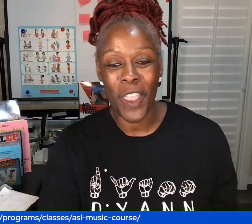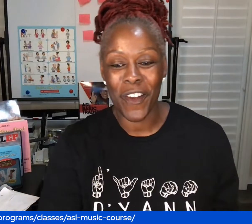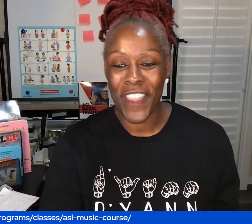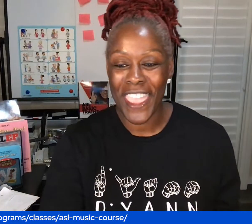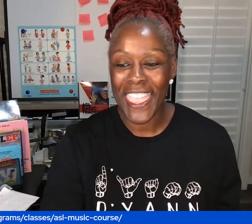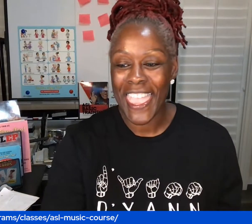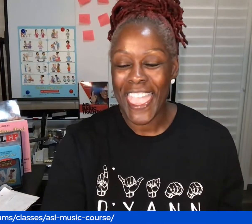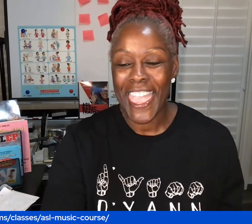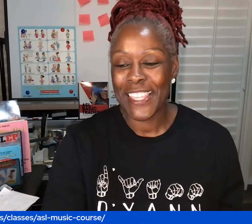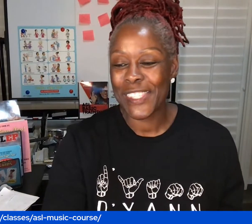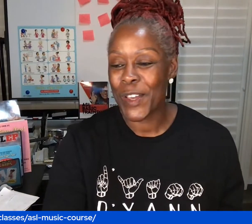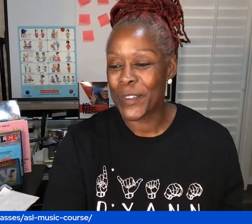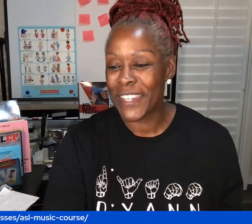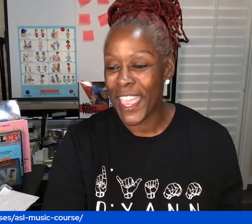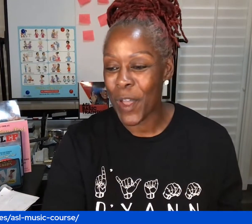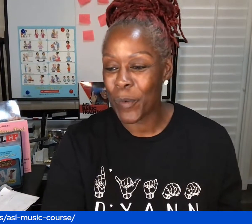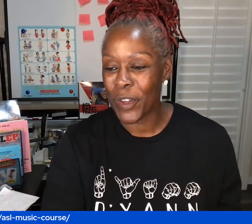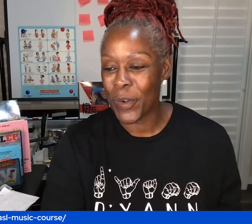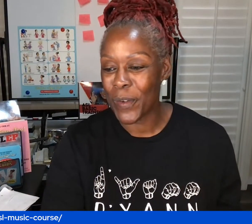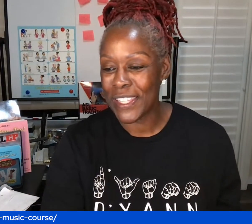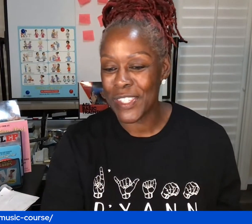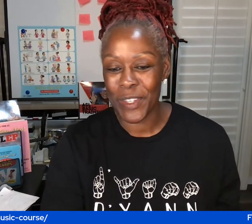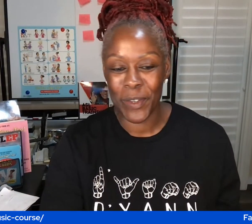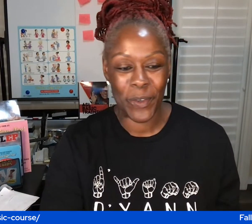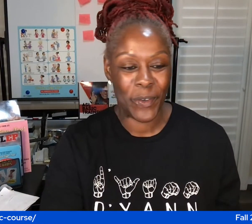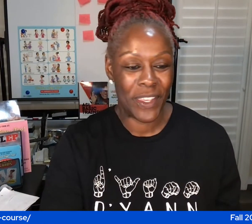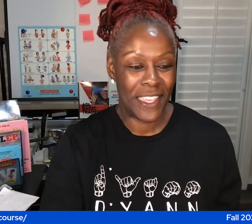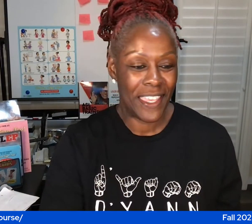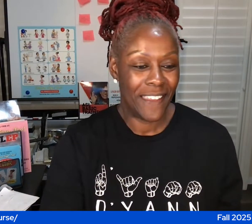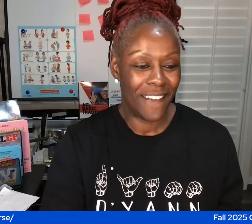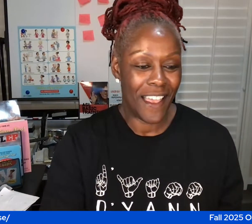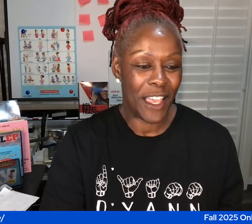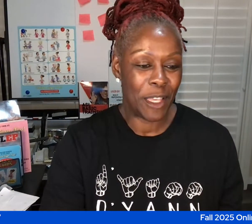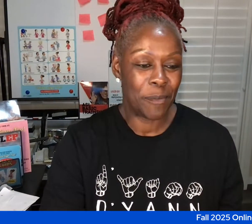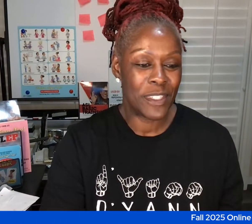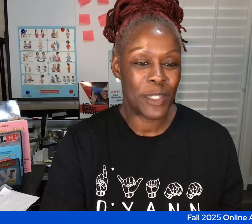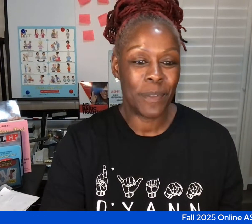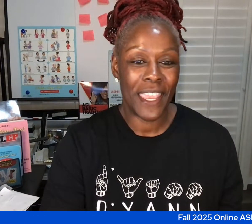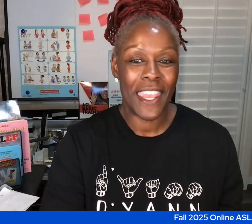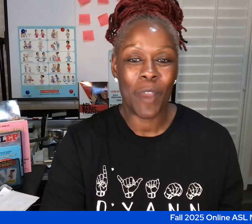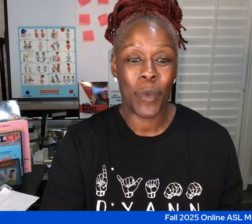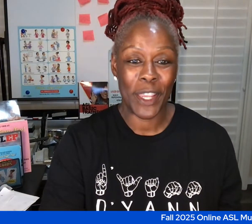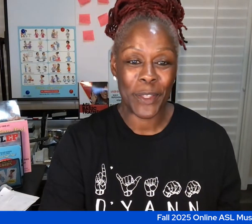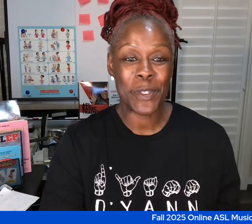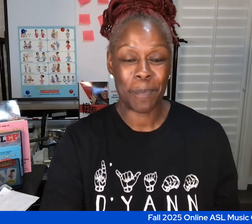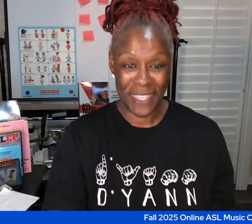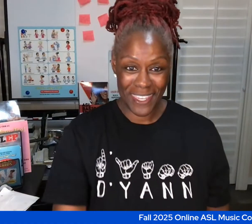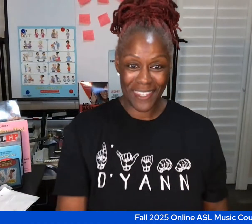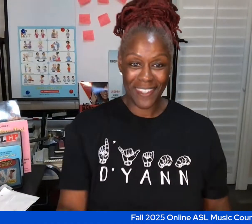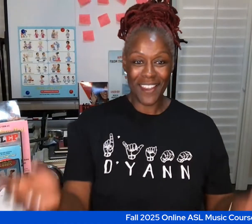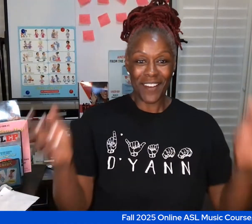All right. And so now we're going to just play it at regular speed. All